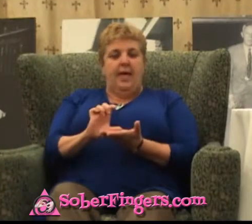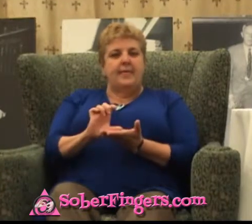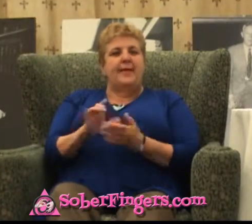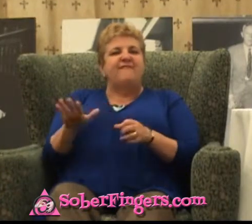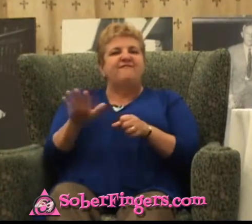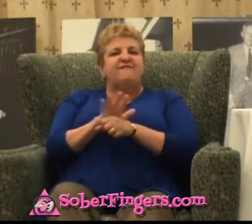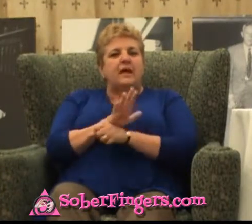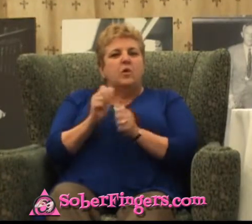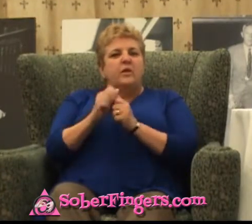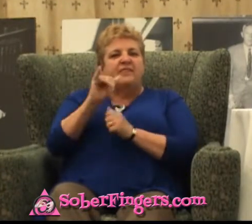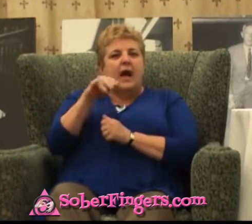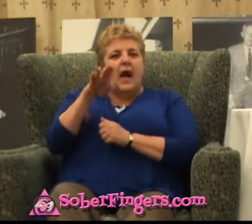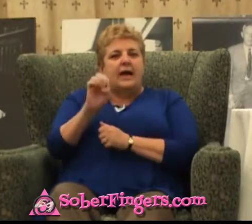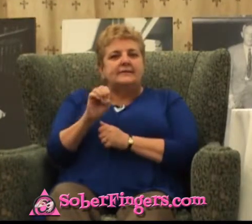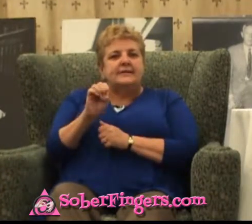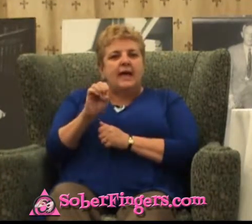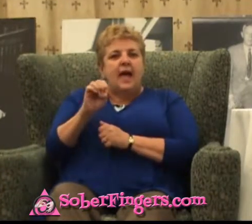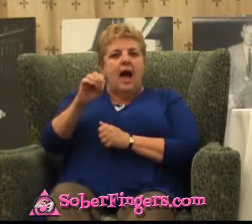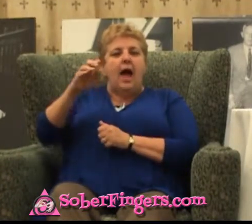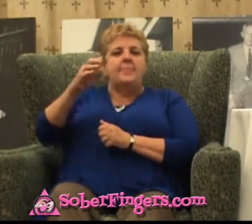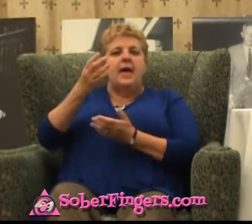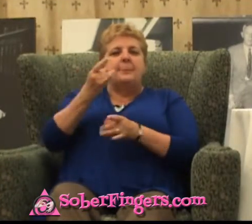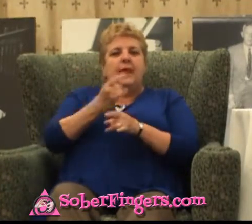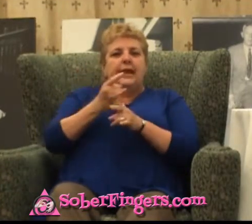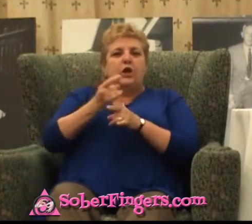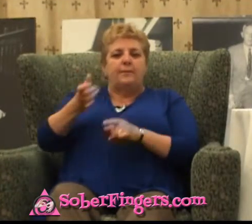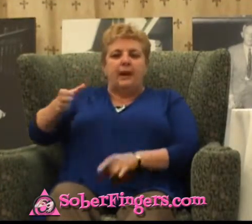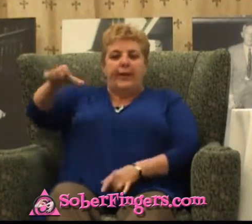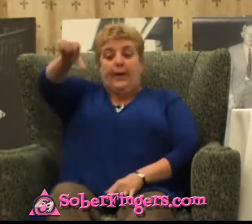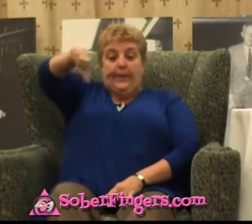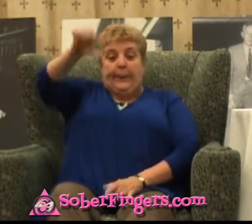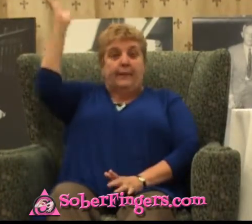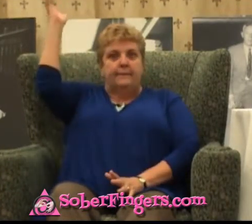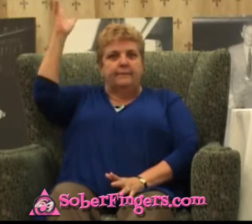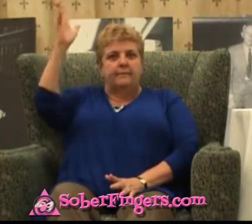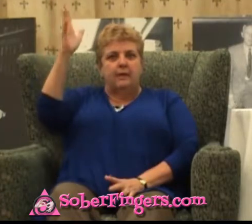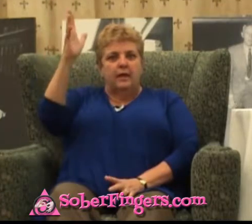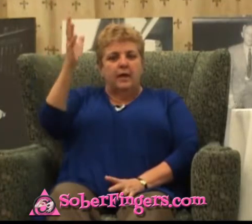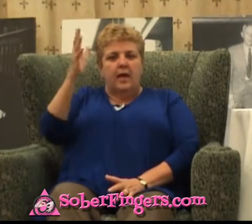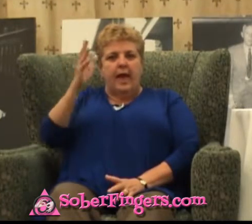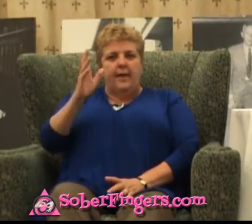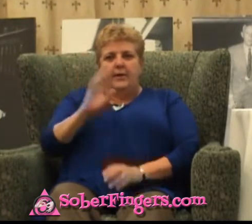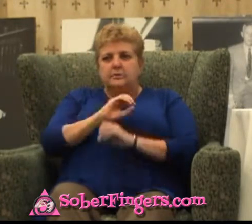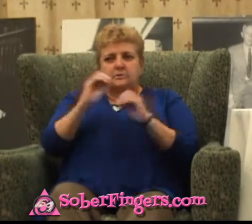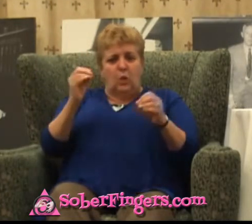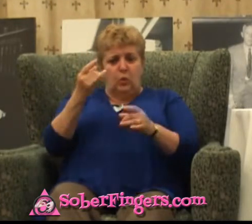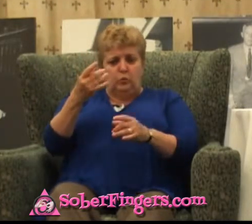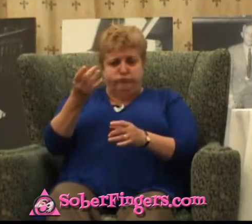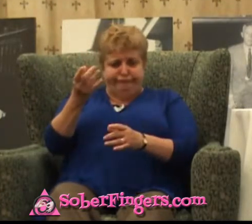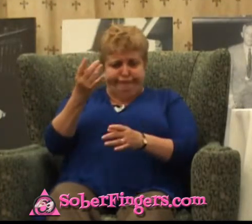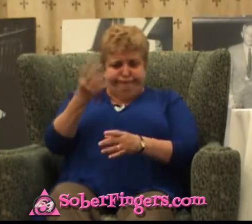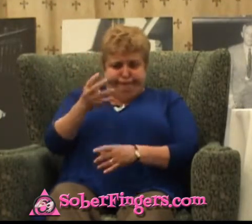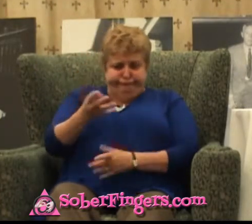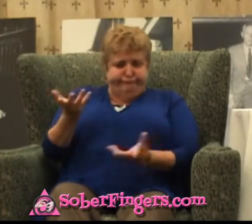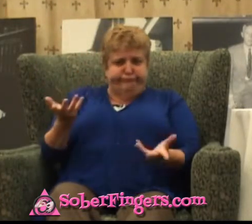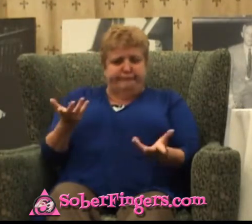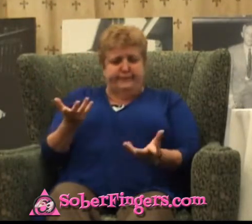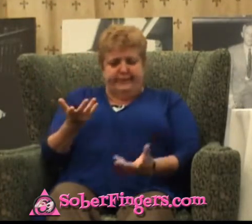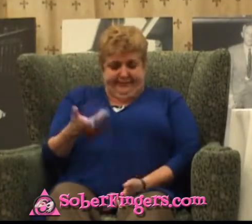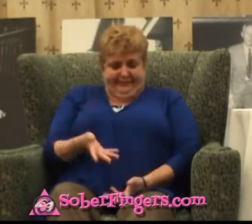They wave a liquor bottle over the top of it. And the fumes that fall in, they call it a drink. Now, I